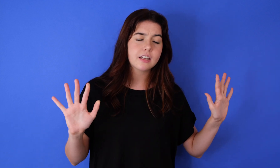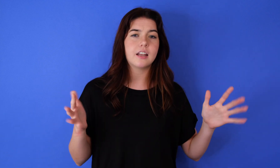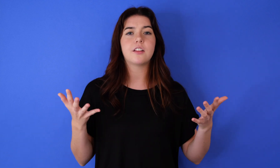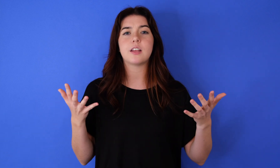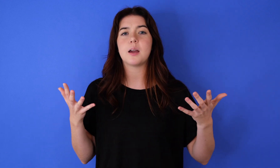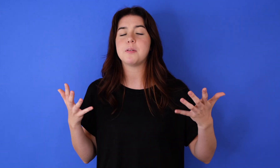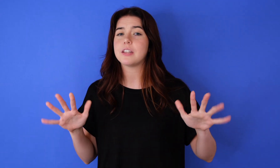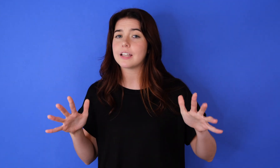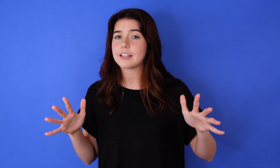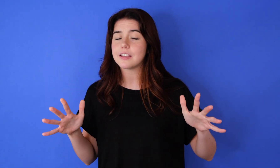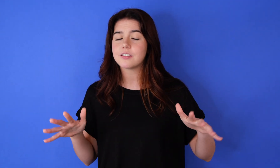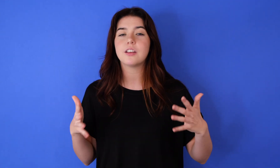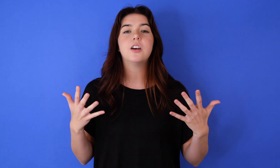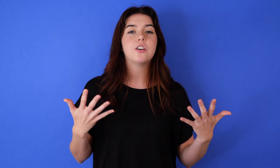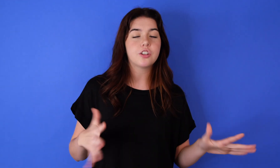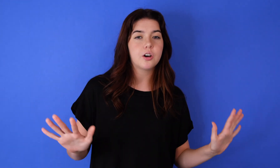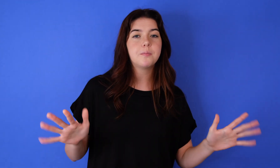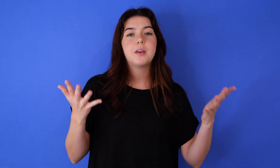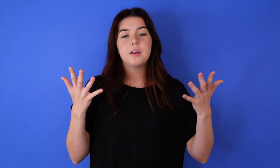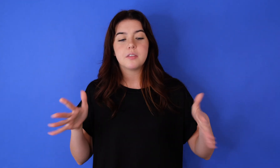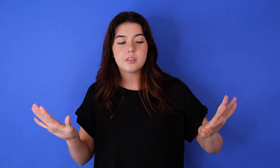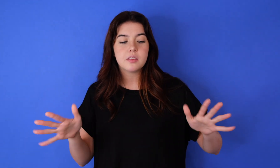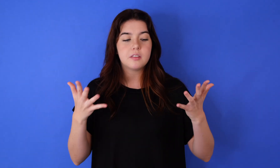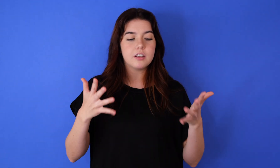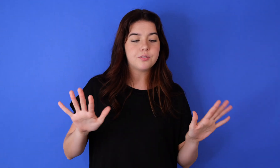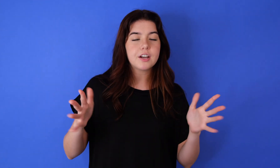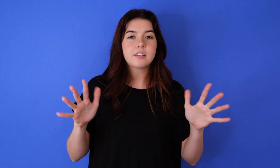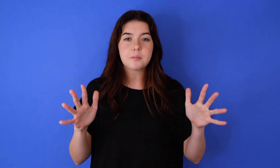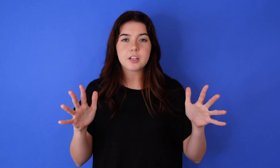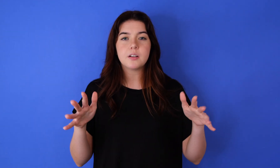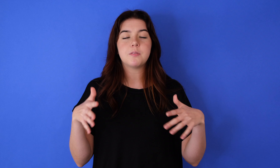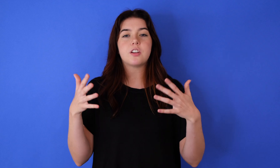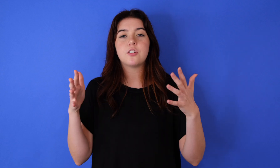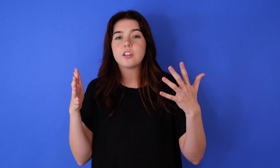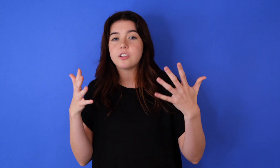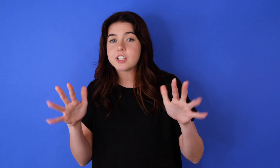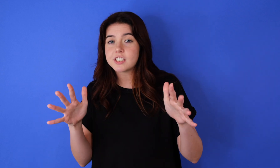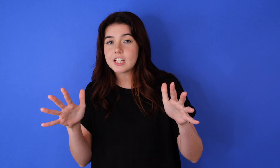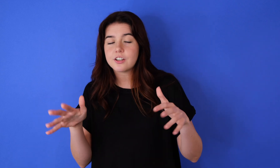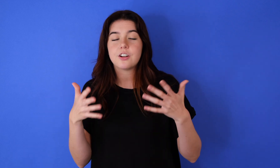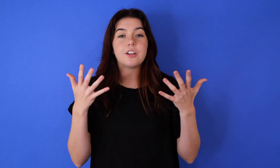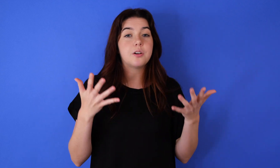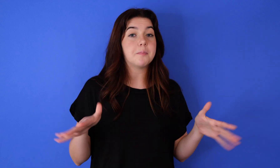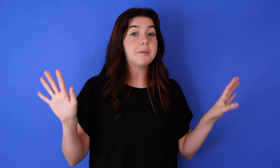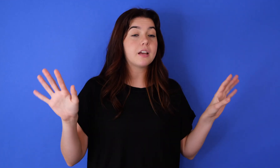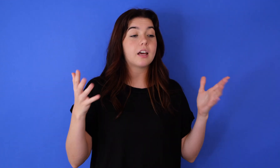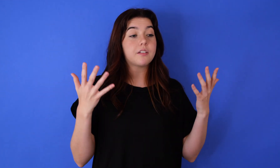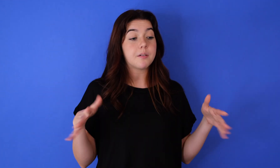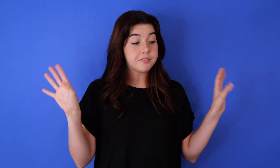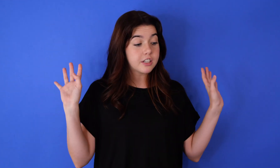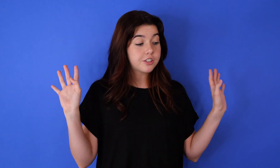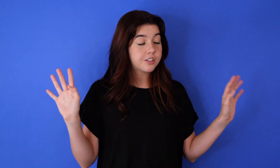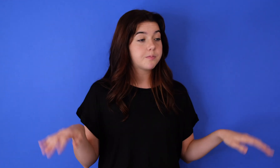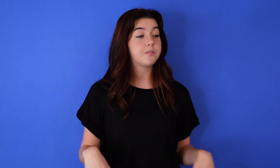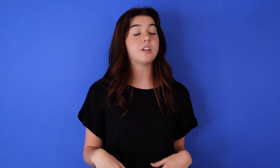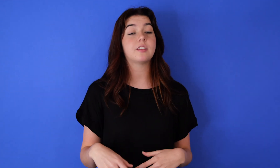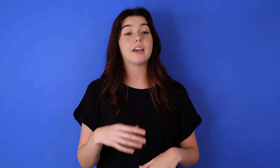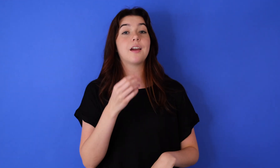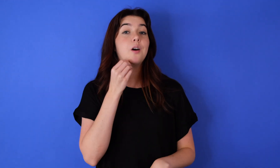another time you did it like this. So it's very similar. You can do a little shake shake, or you can do a big like, I'm finished. So you say, well,